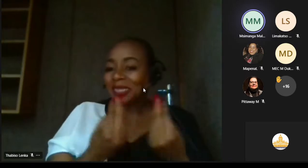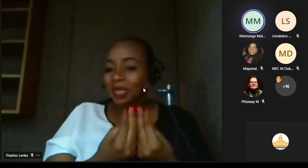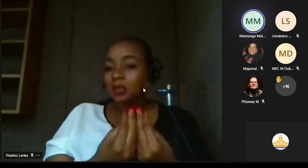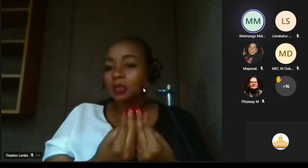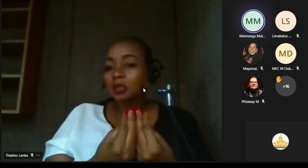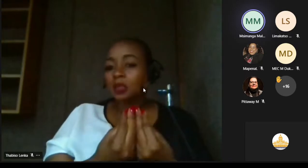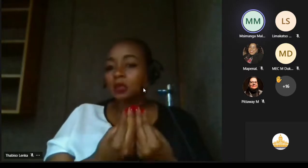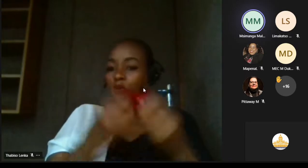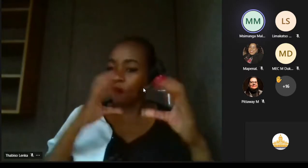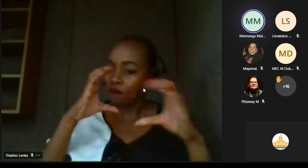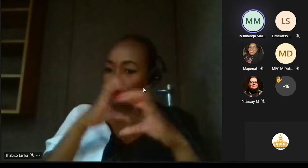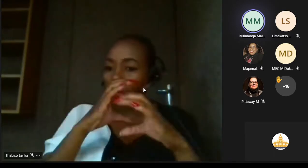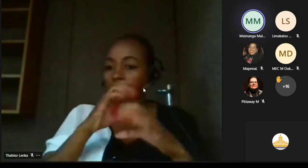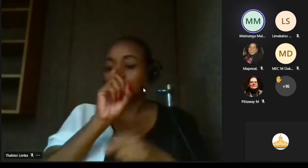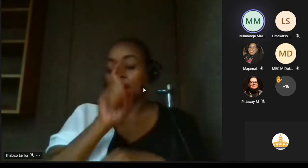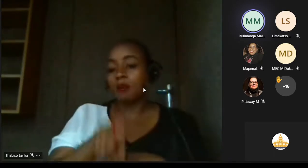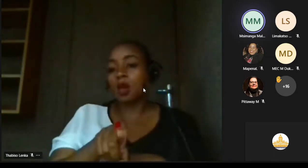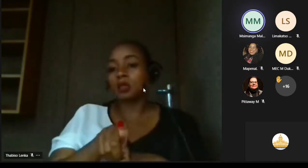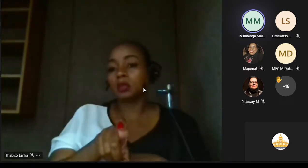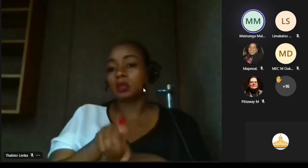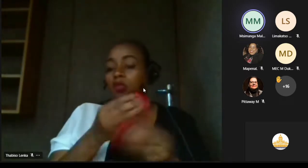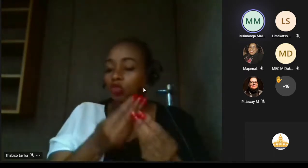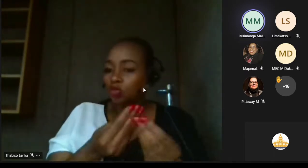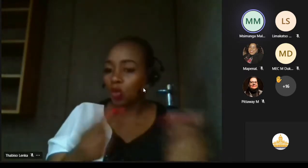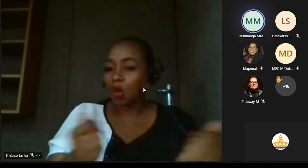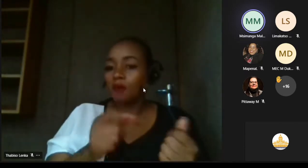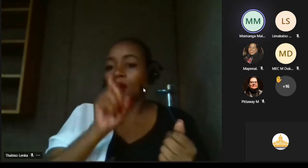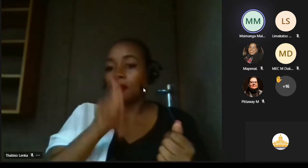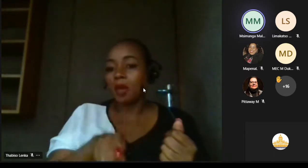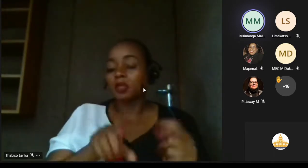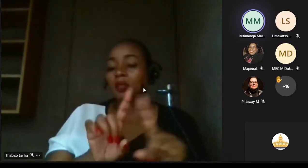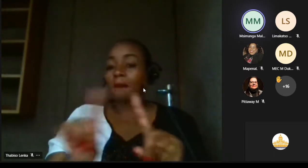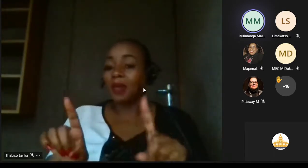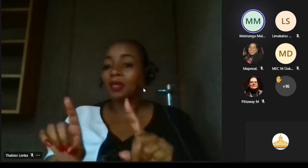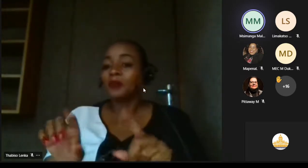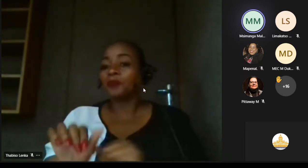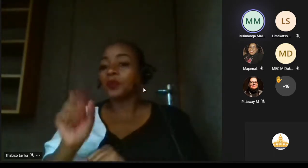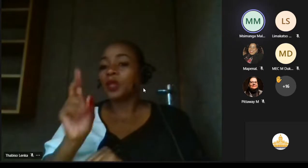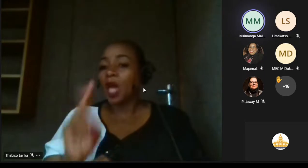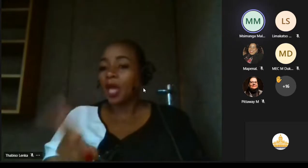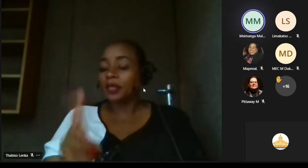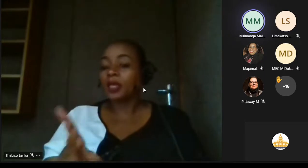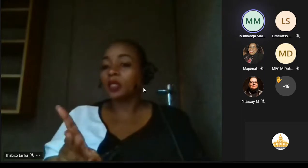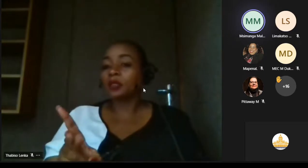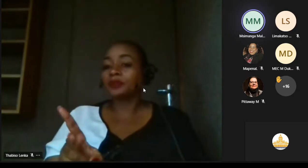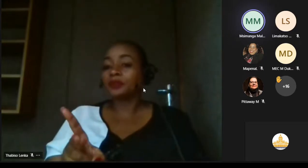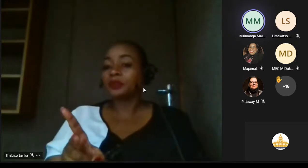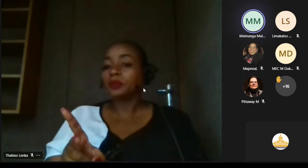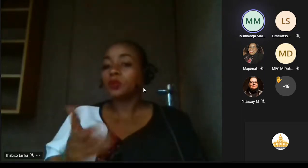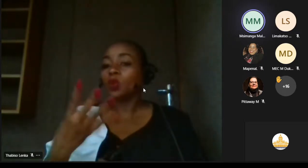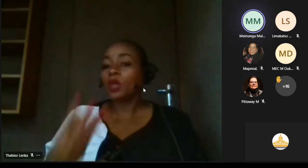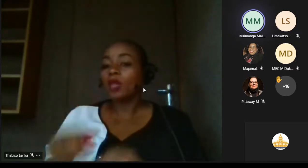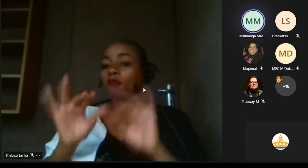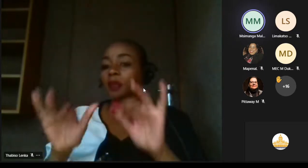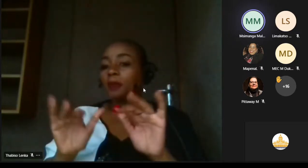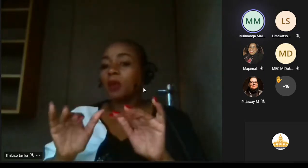di attendwe di qetelletswe di lokisitswe empa e nngwe ya teng re na le batho ba e leng gore